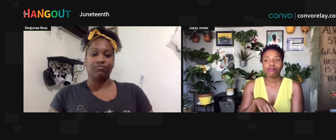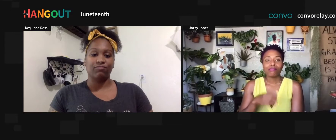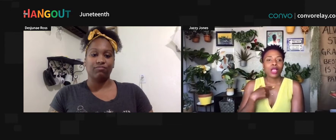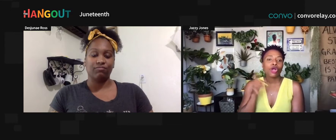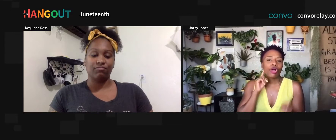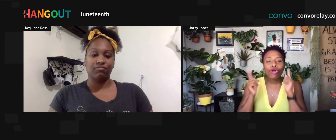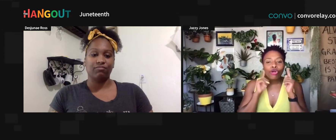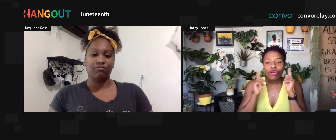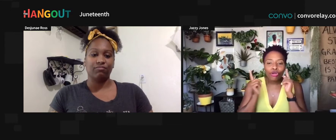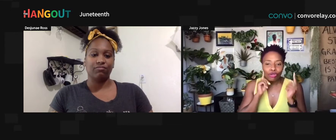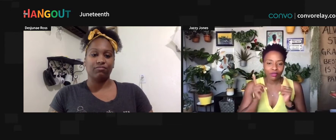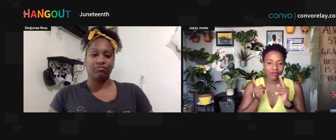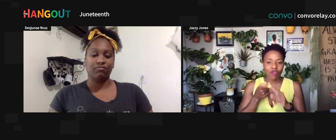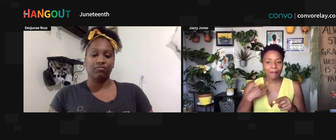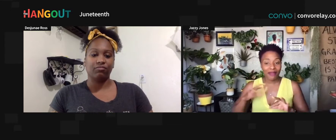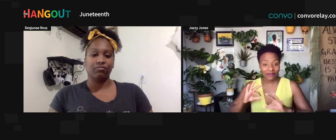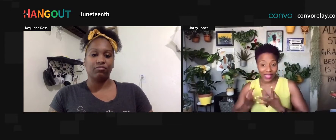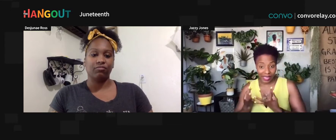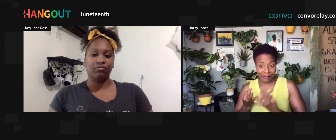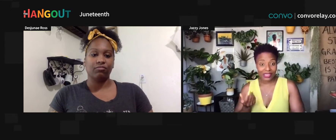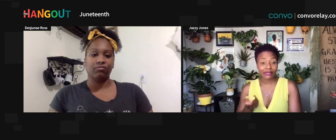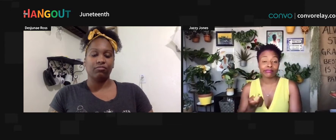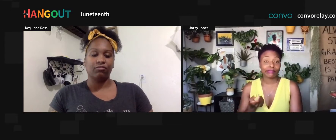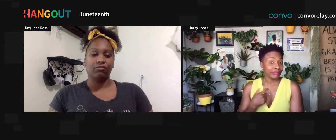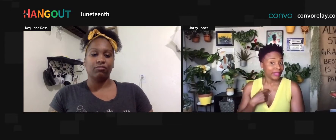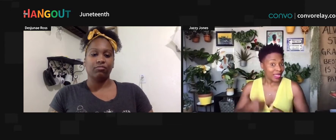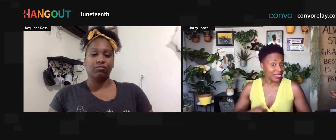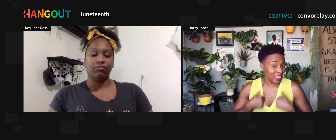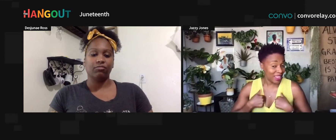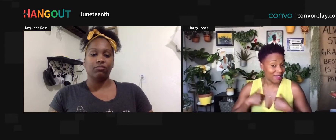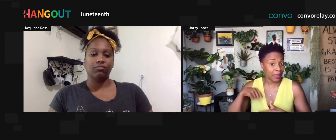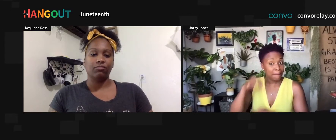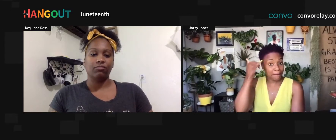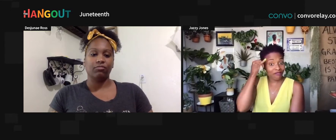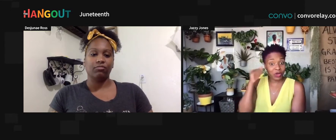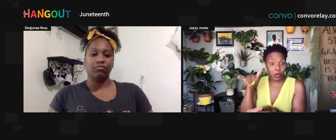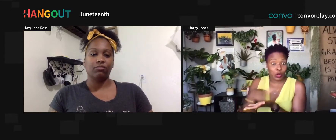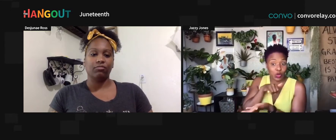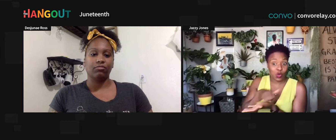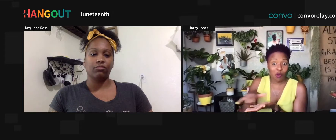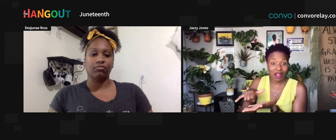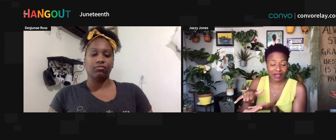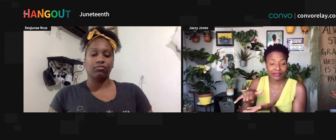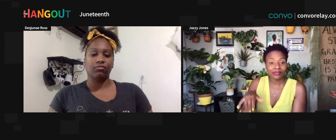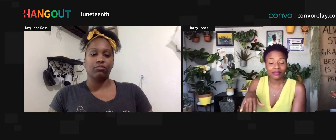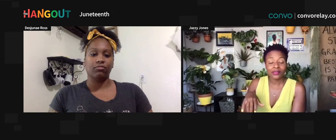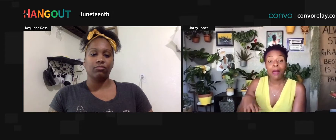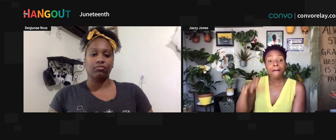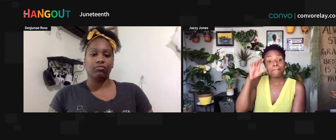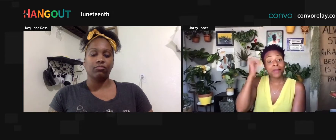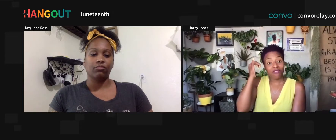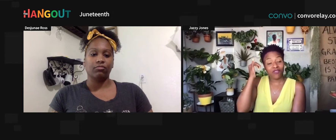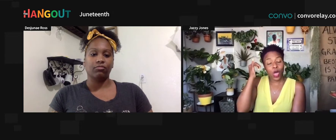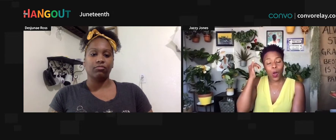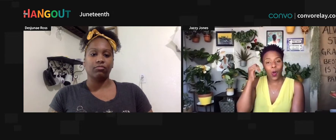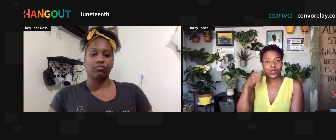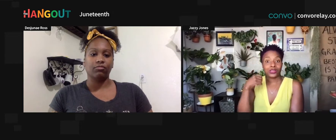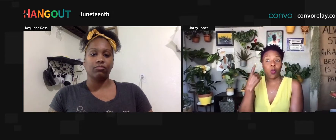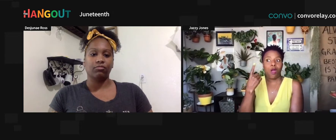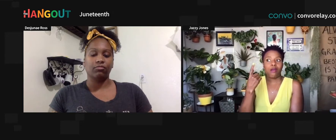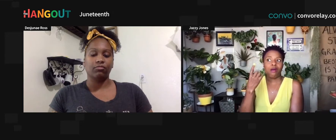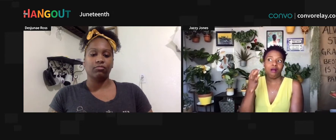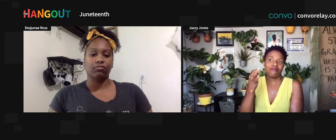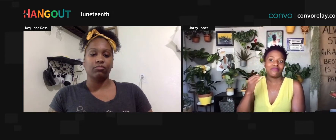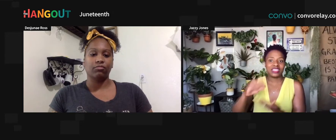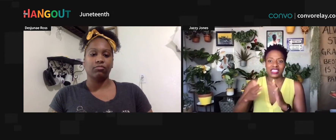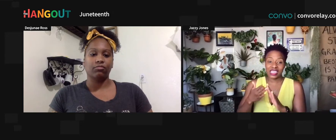So this, as an event, Juneteenth, is something that I learned about from family. I'm originally from